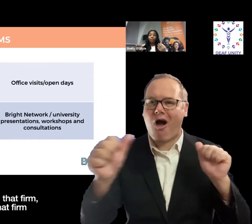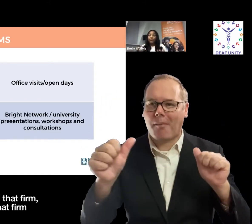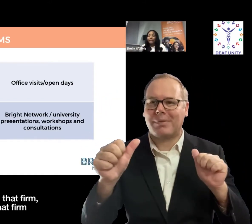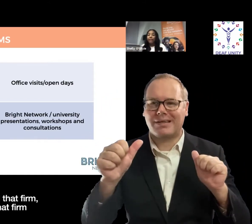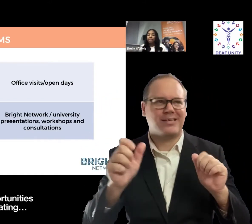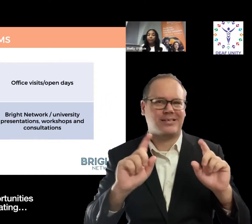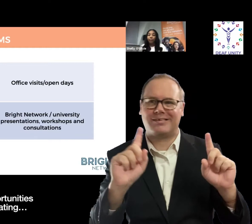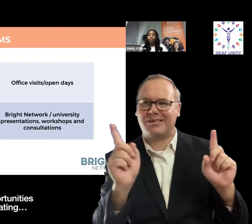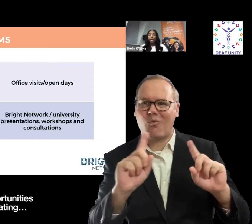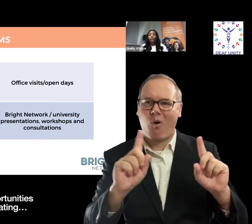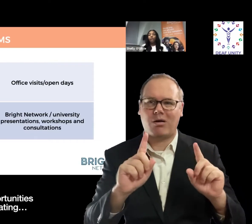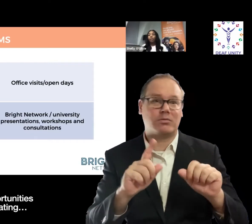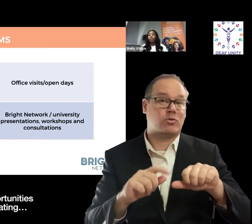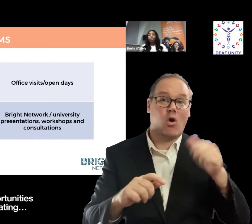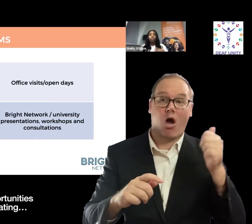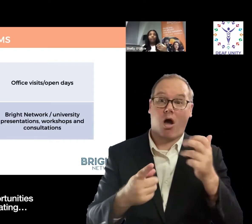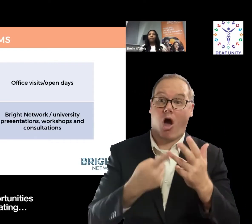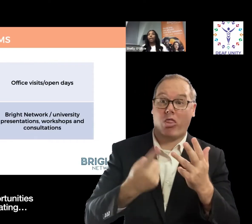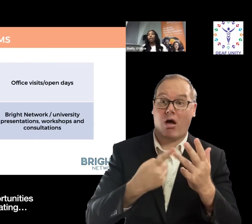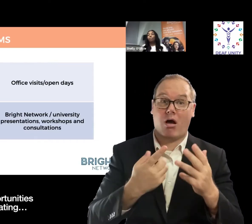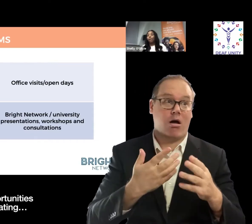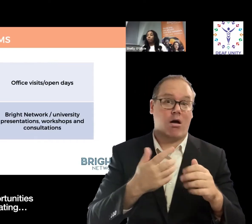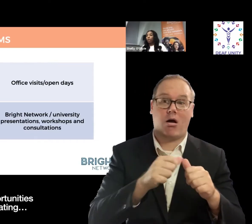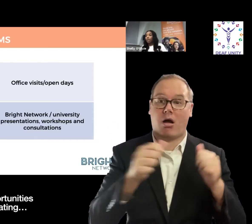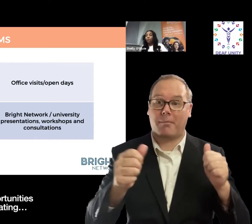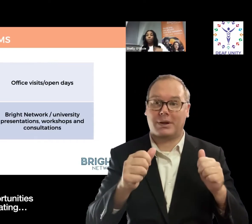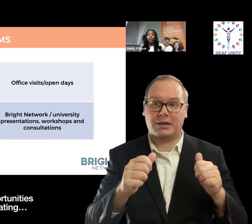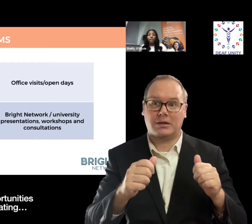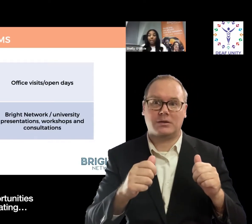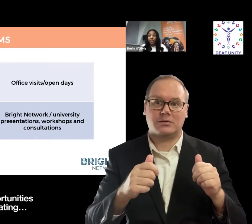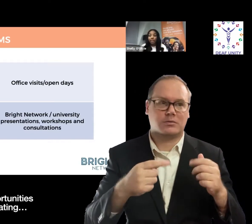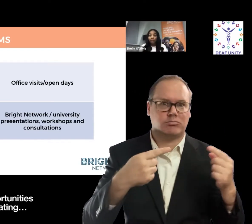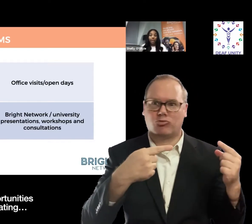is affecting that firm, either it could be creating